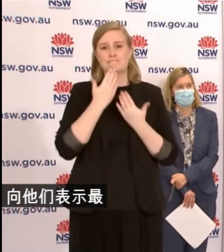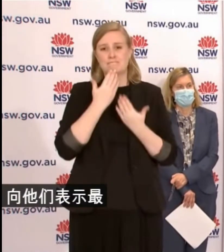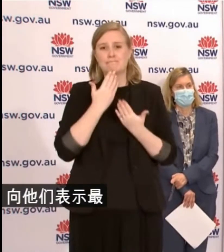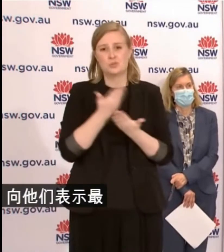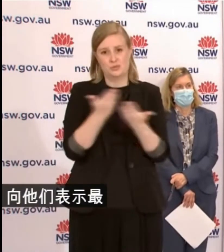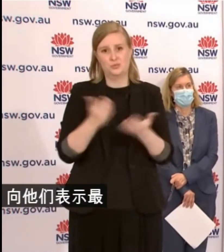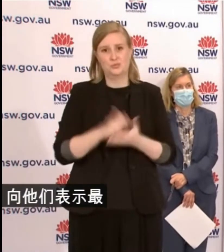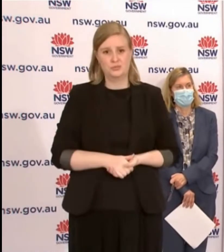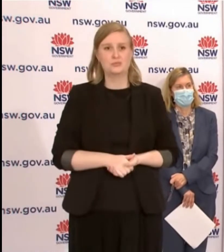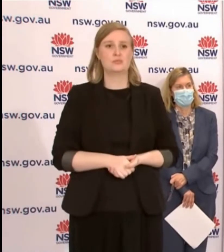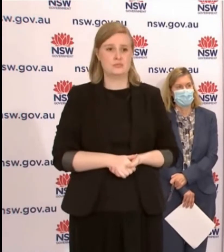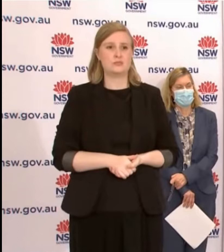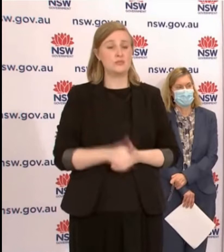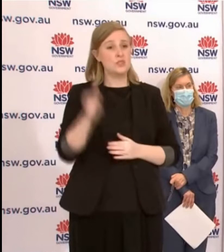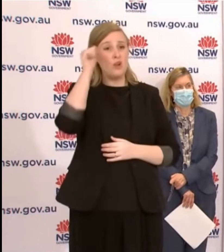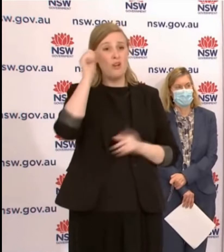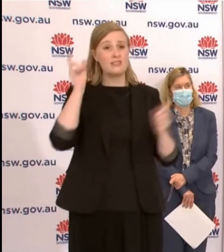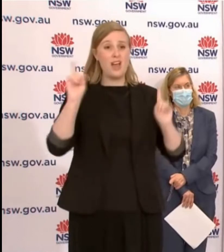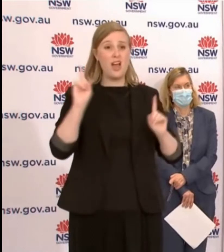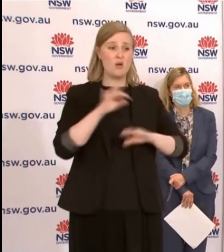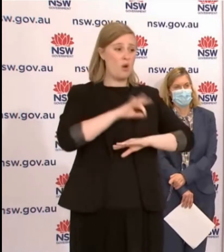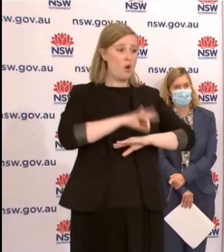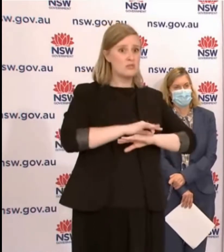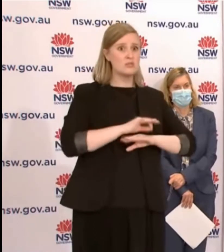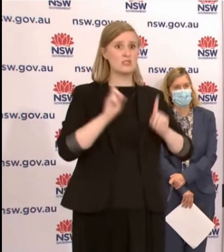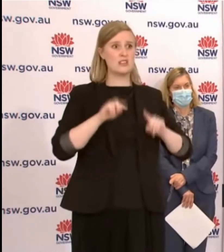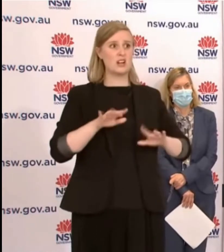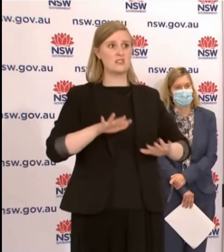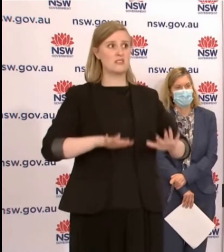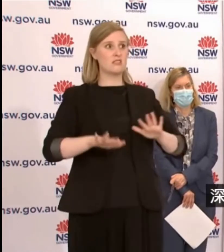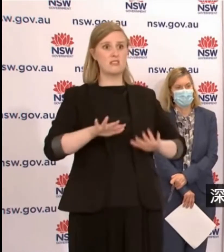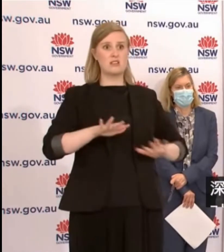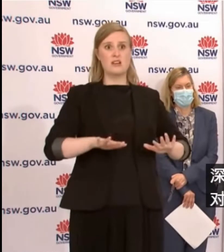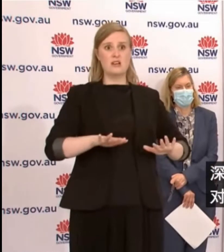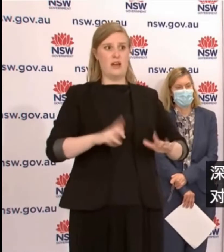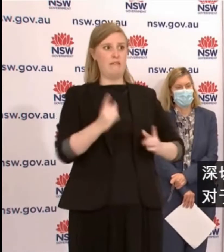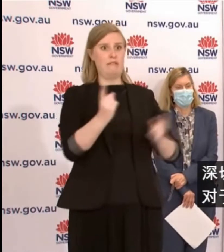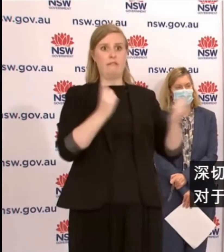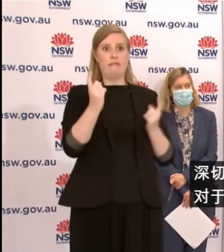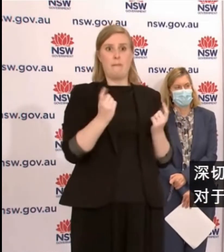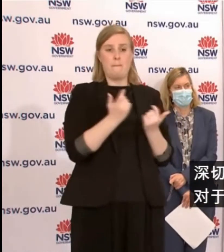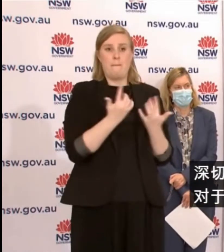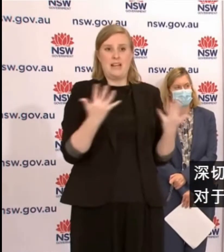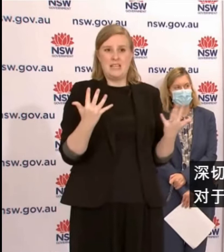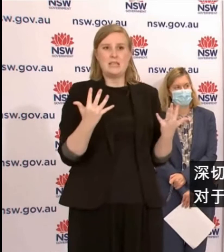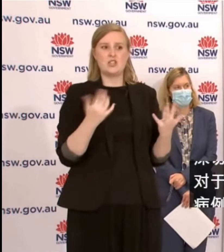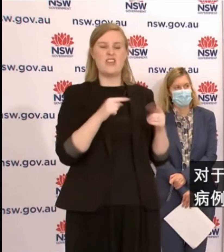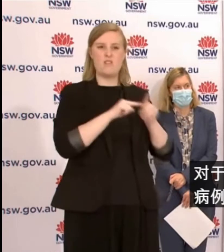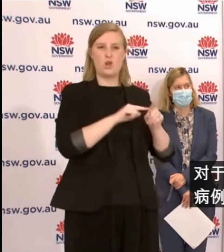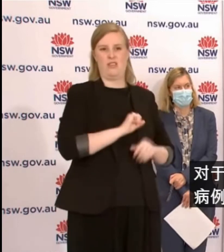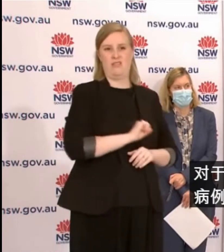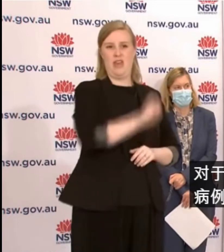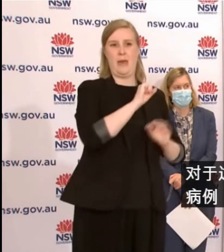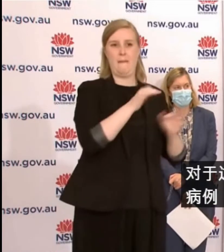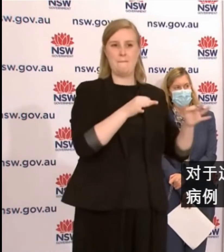and whilst obviously the system is kicking in the procedures that we have in place for planning for these additional cases, the